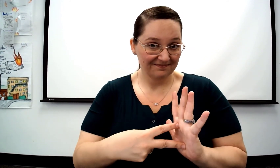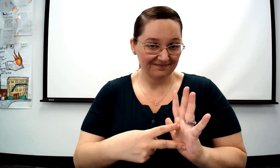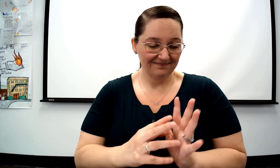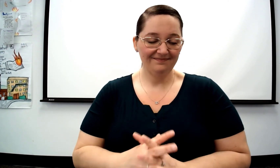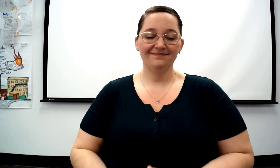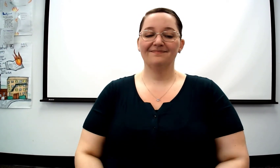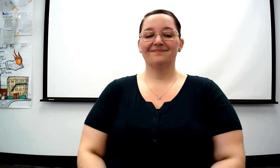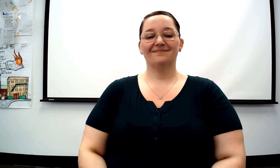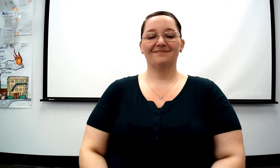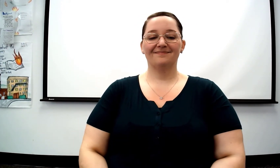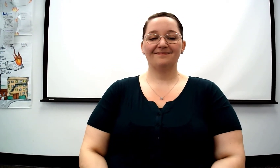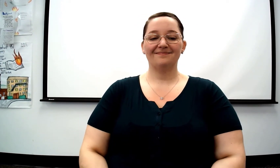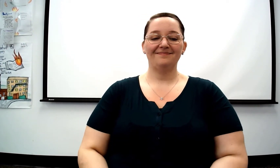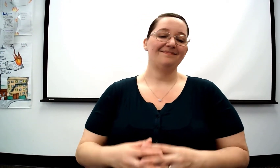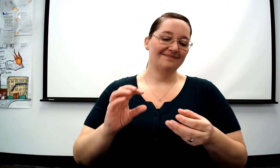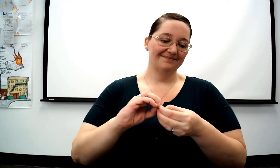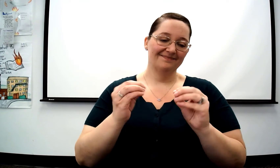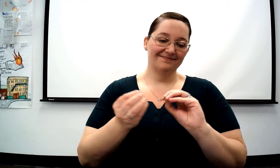work. You want to convey your meaning.